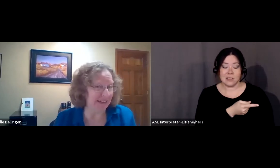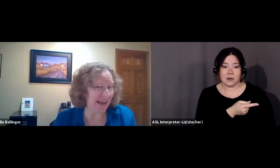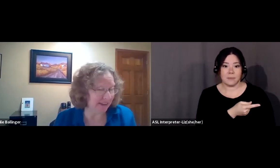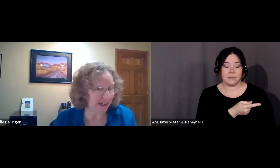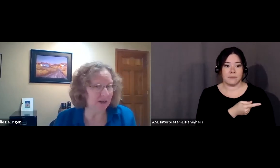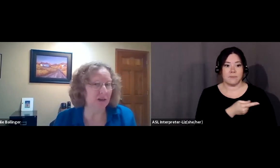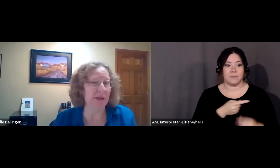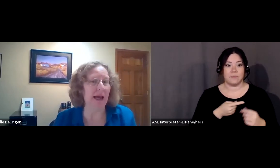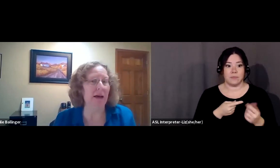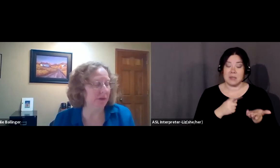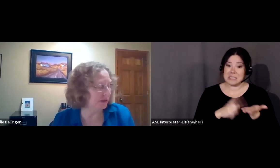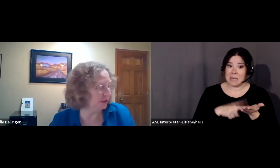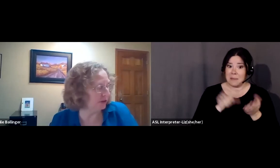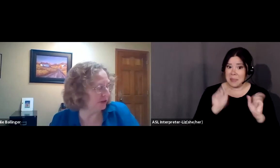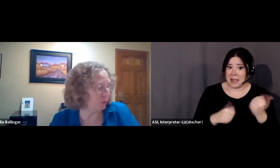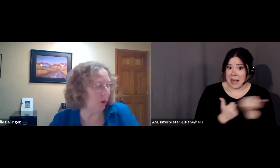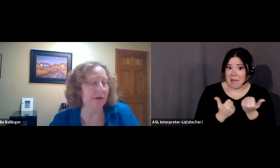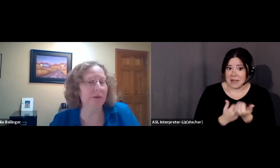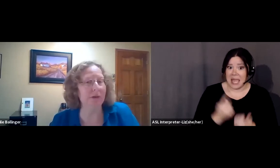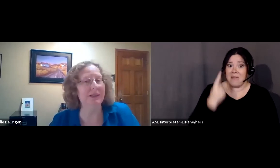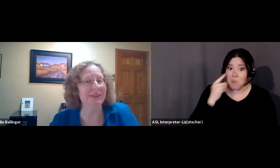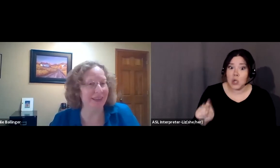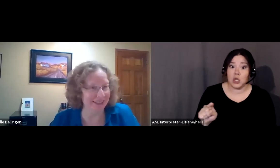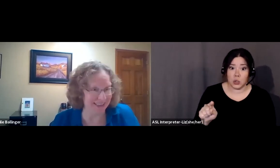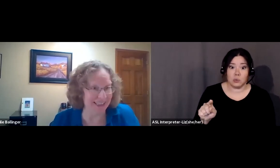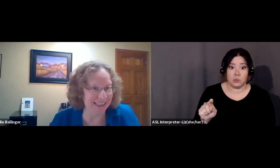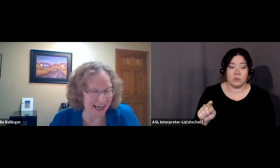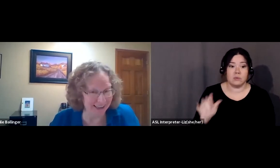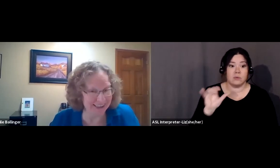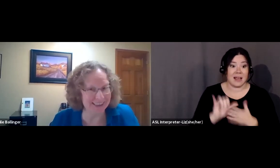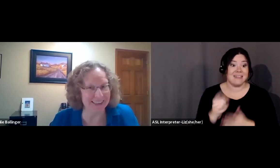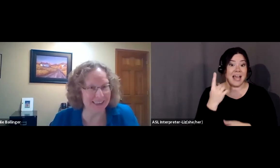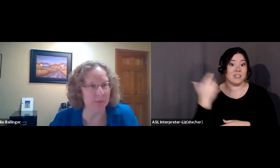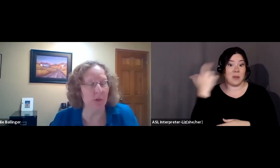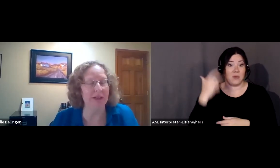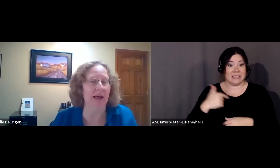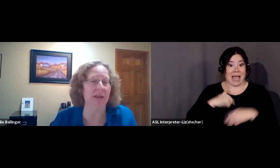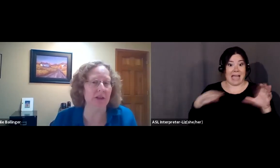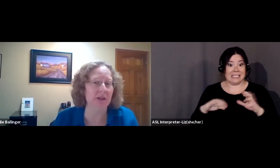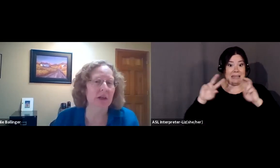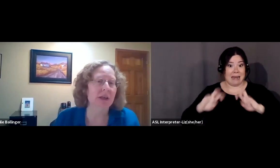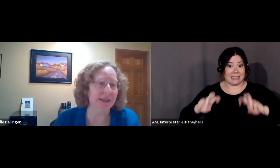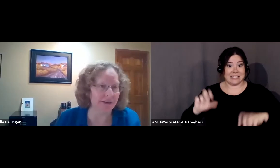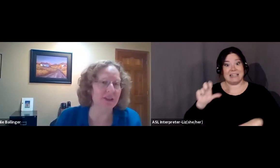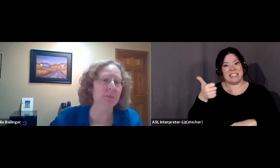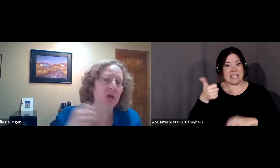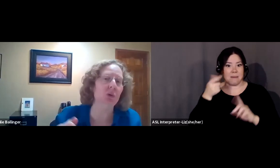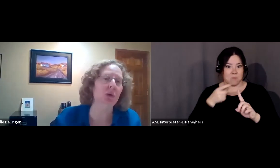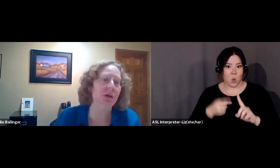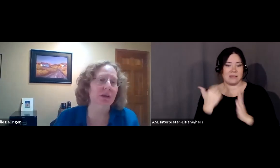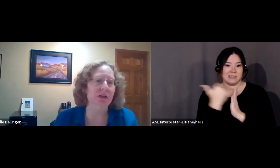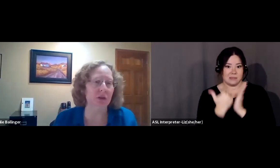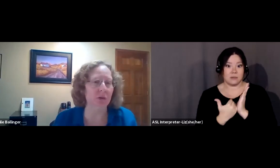can even advocate on your behalf. This is one of the reasons I did the analysis, the 10-point analysis. It gives them